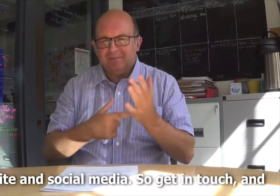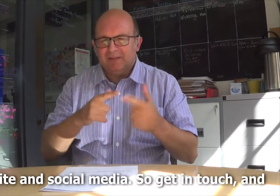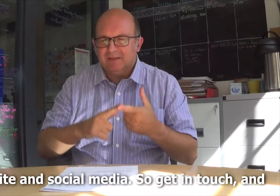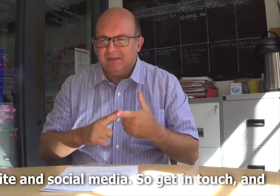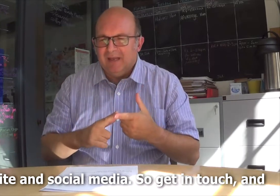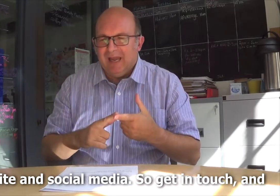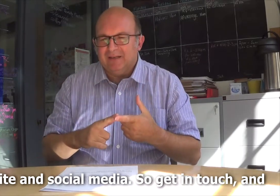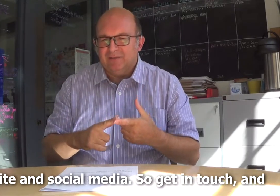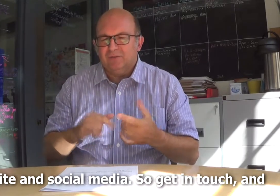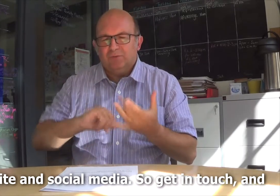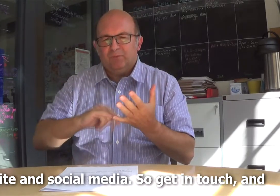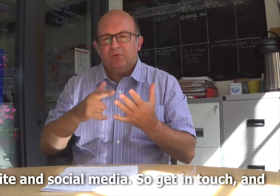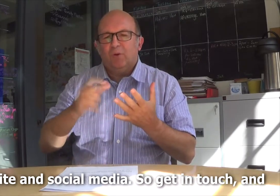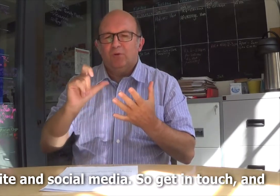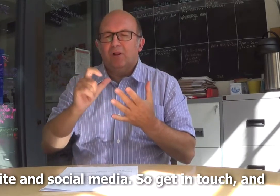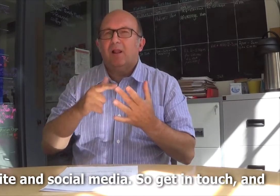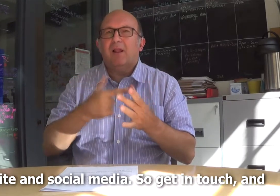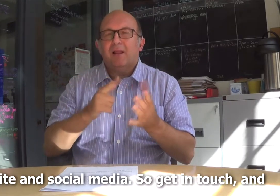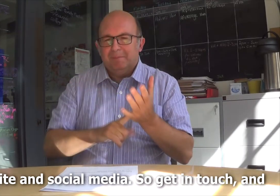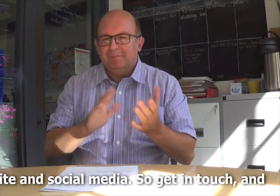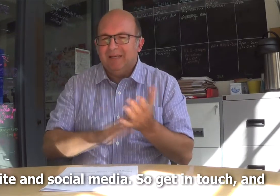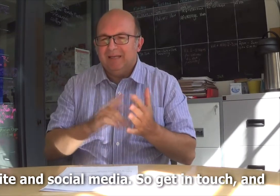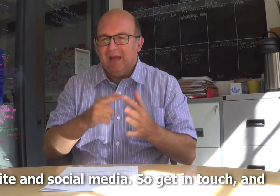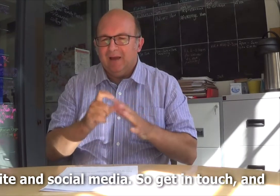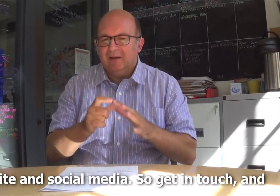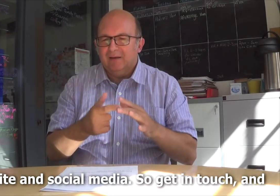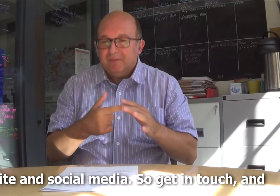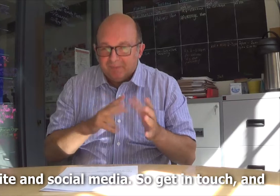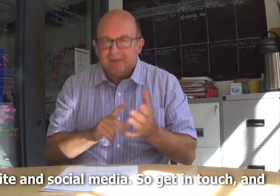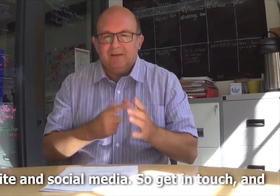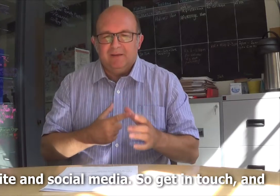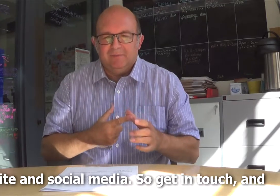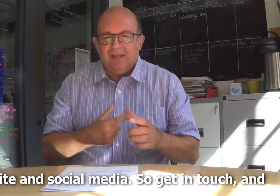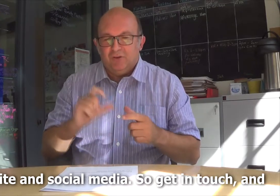website and social media.